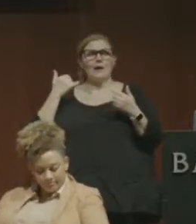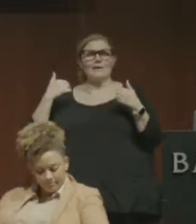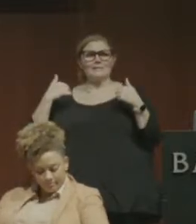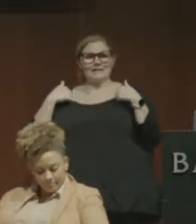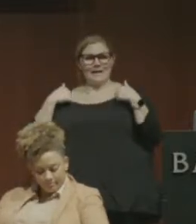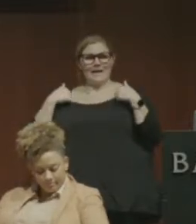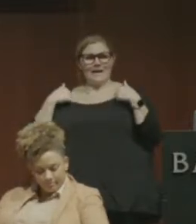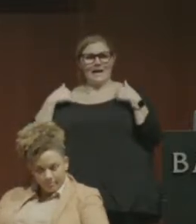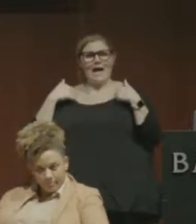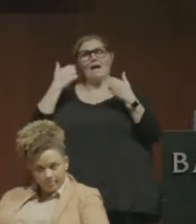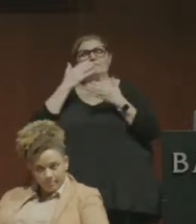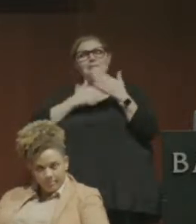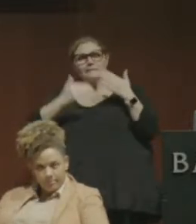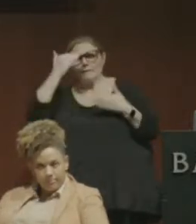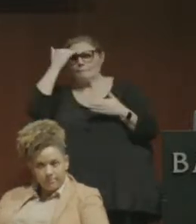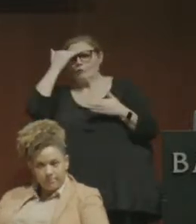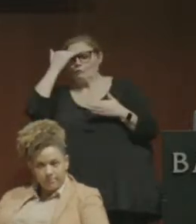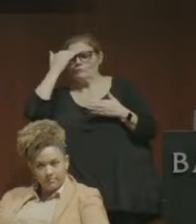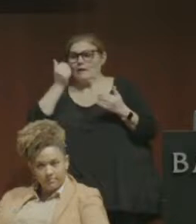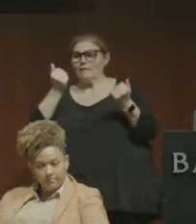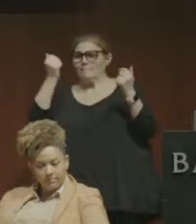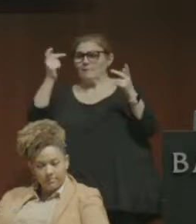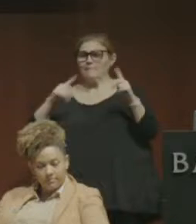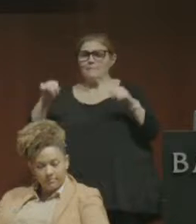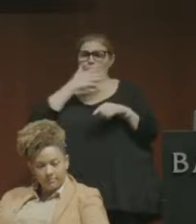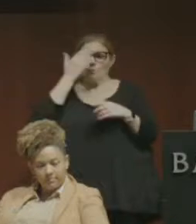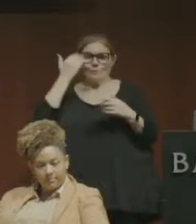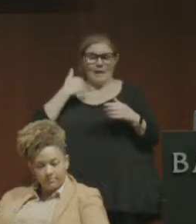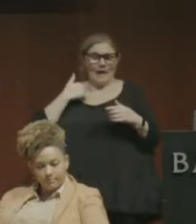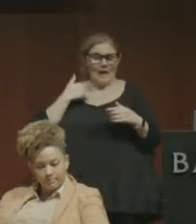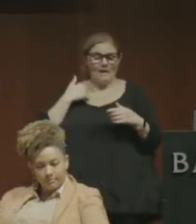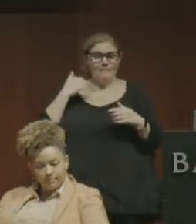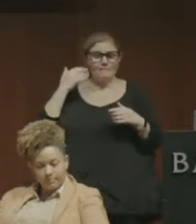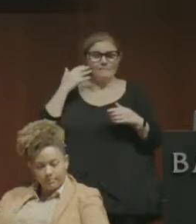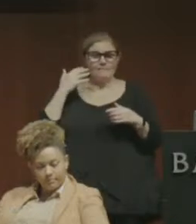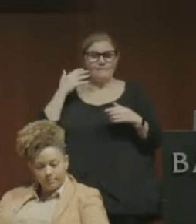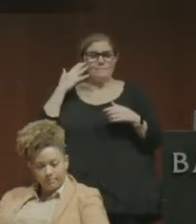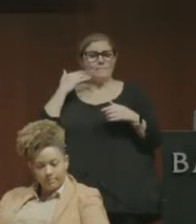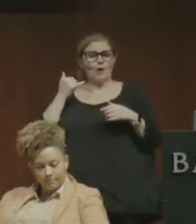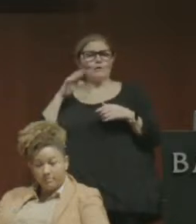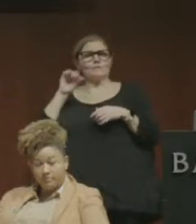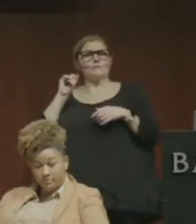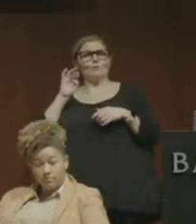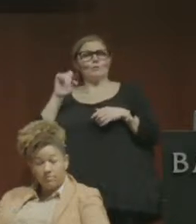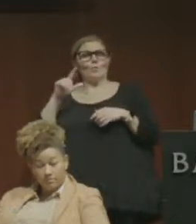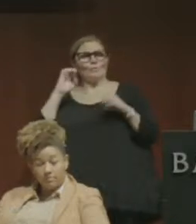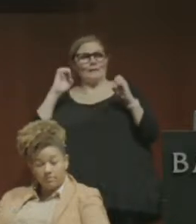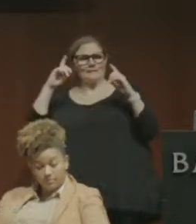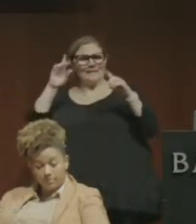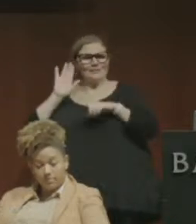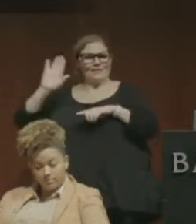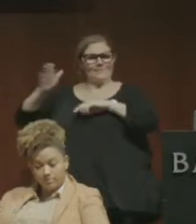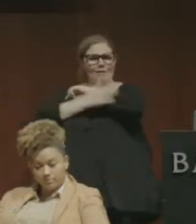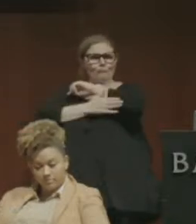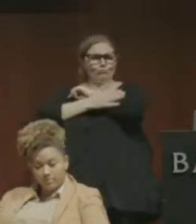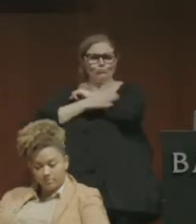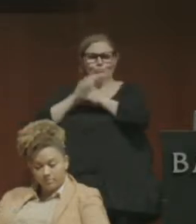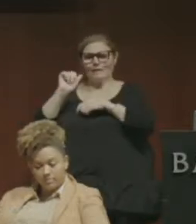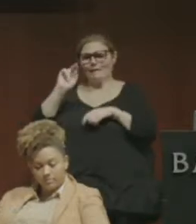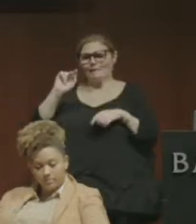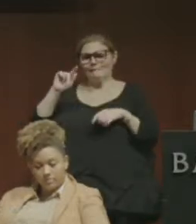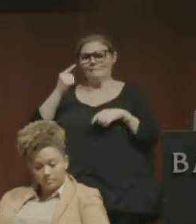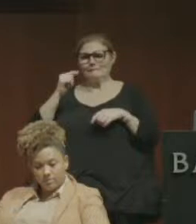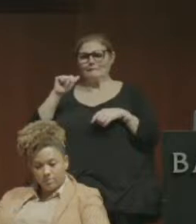because I have some knowledge that a lot of people don't actually, given colonial education in Antigua, on the